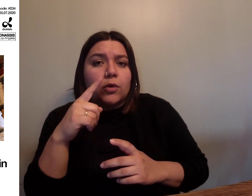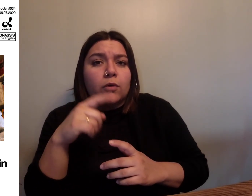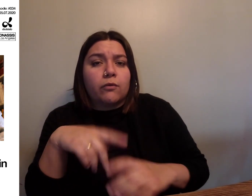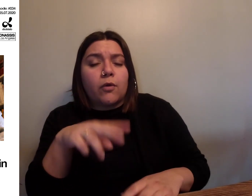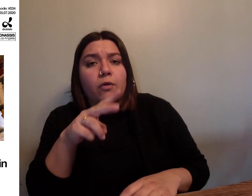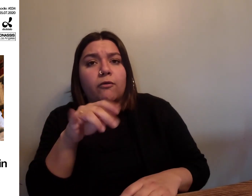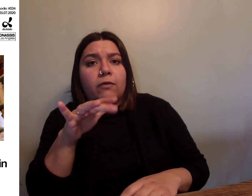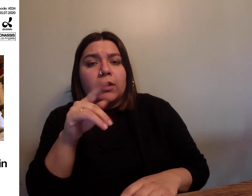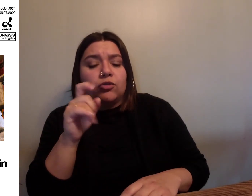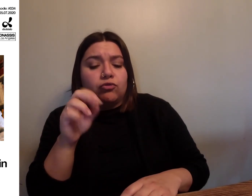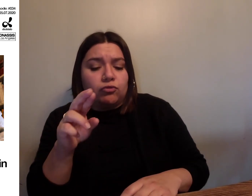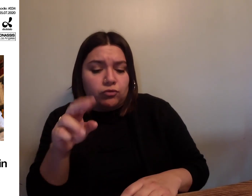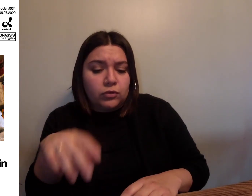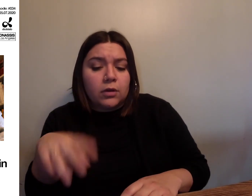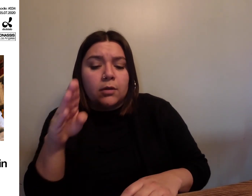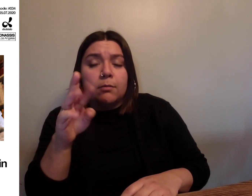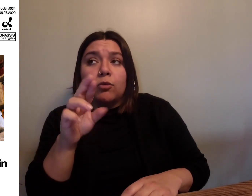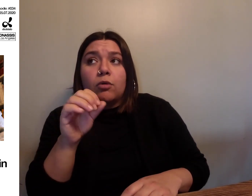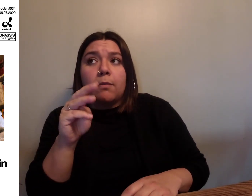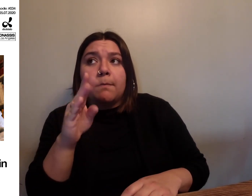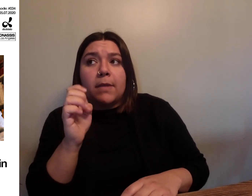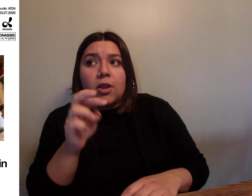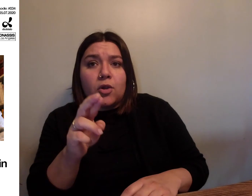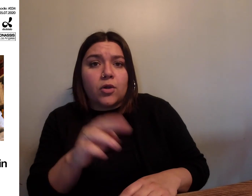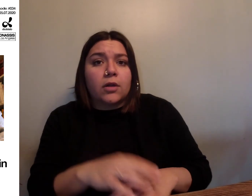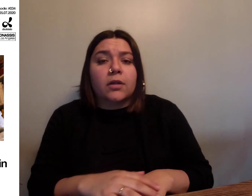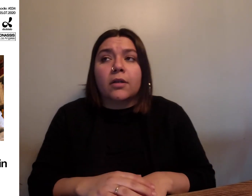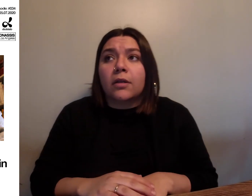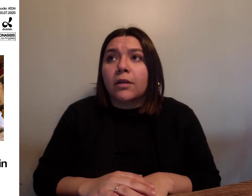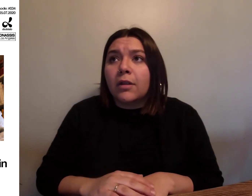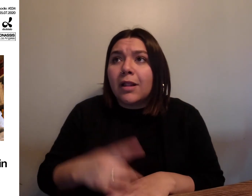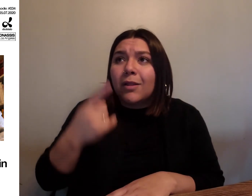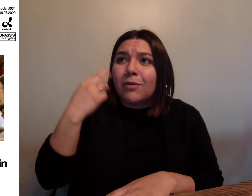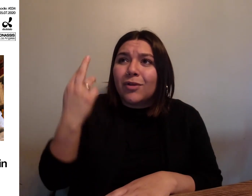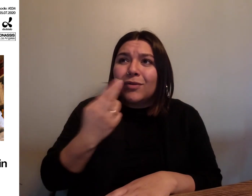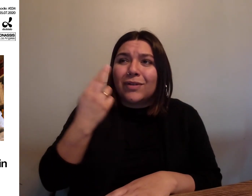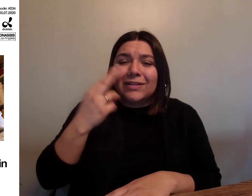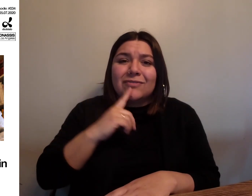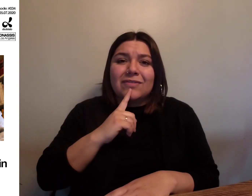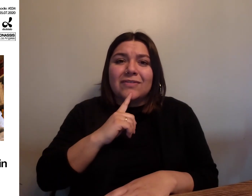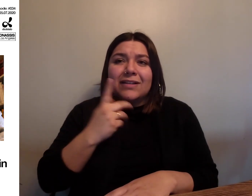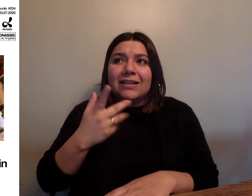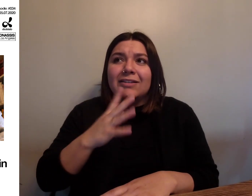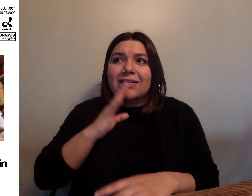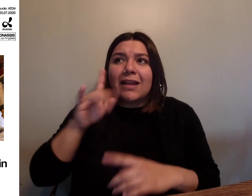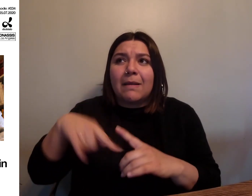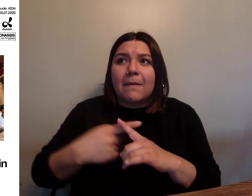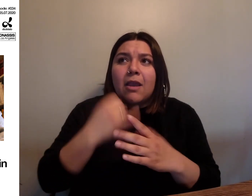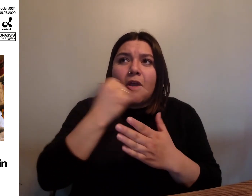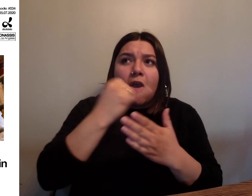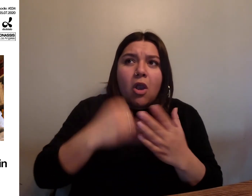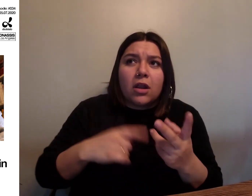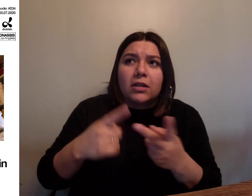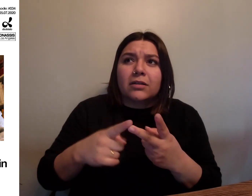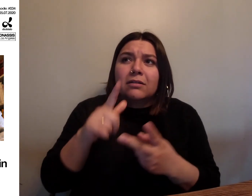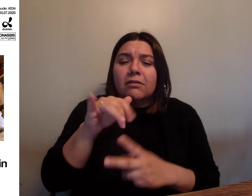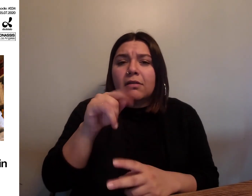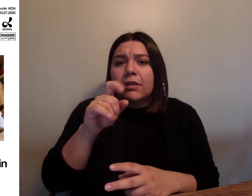Victor Brombert. Well, this is perhaps one of the reasons we cherish art and